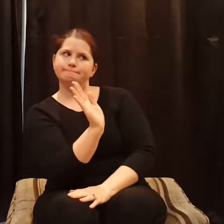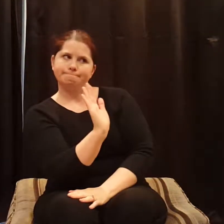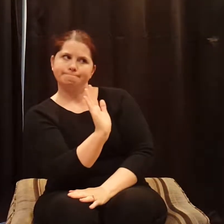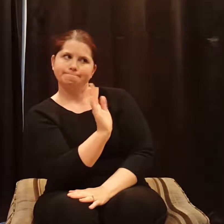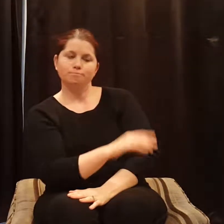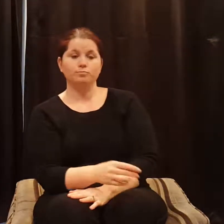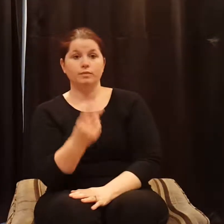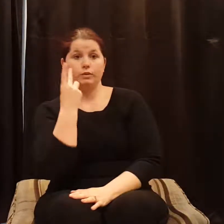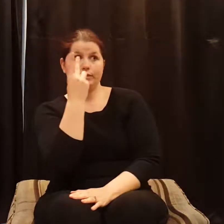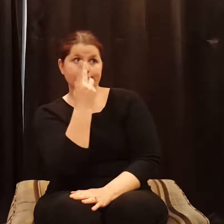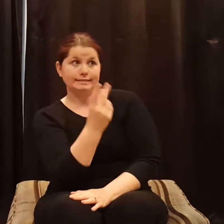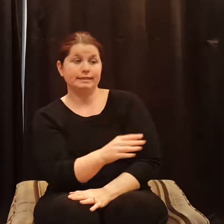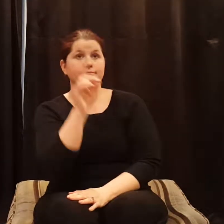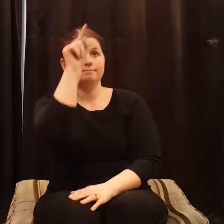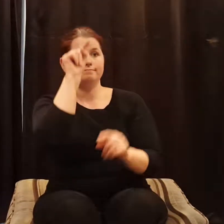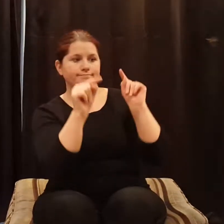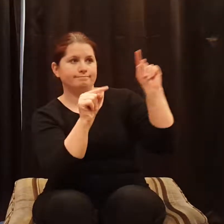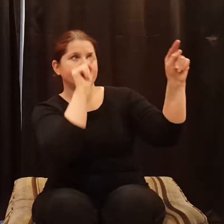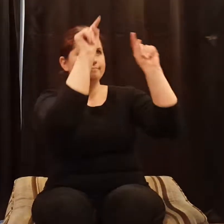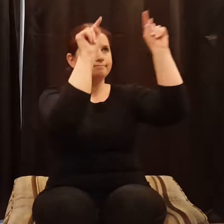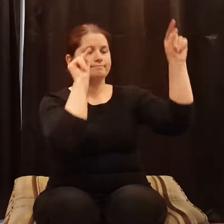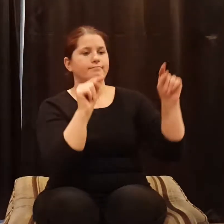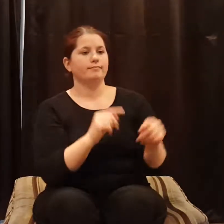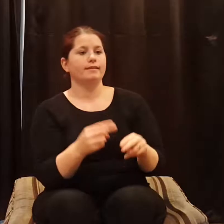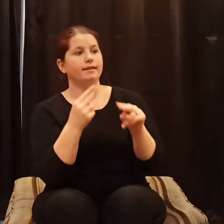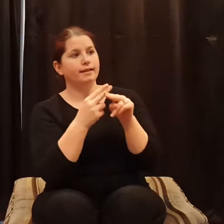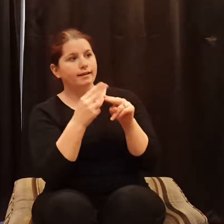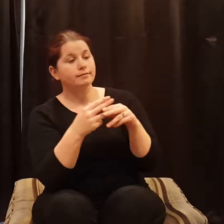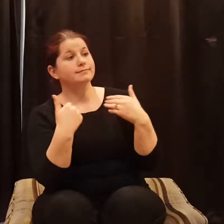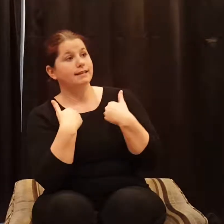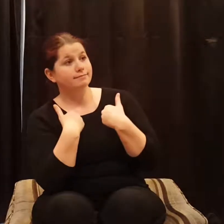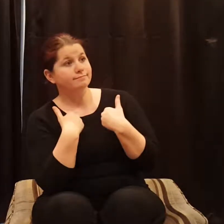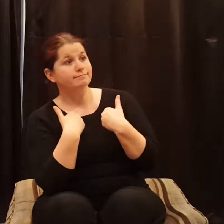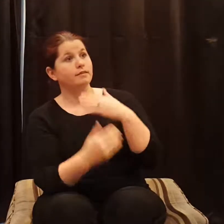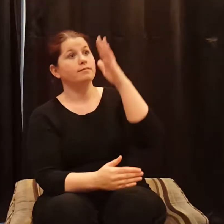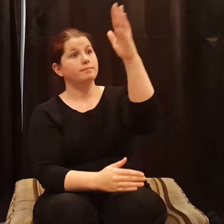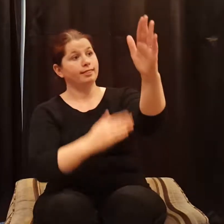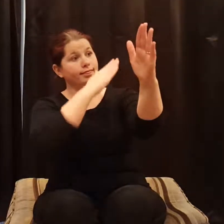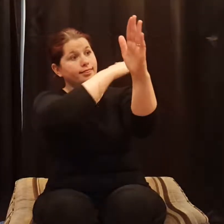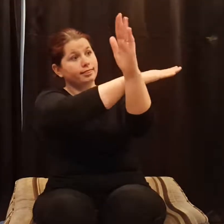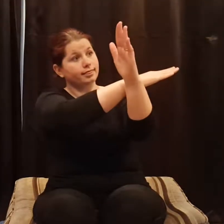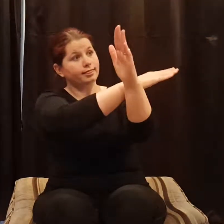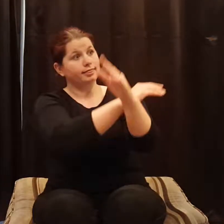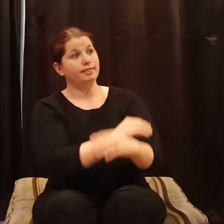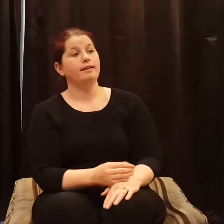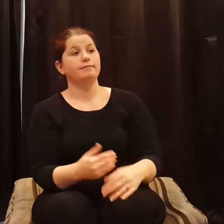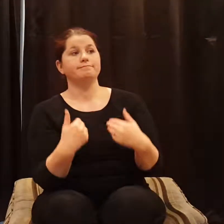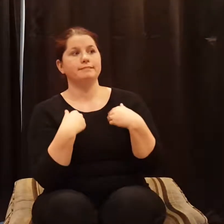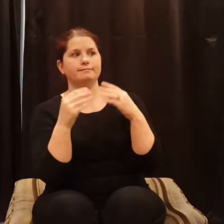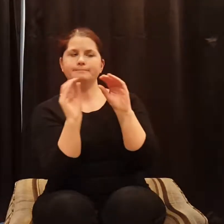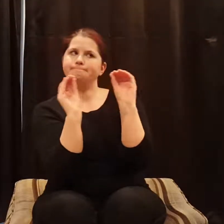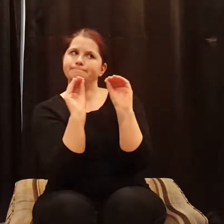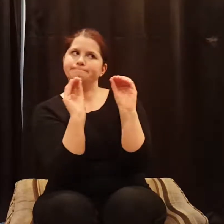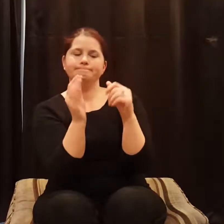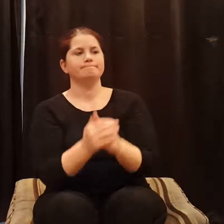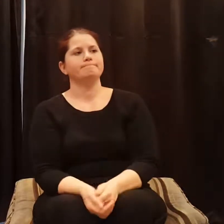19. All of these blocks have names, and the streets are just the unnamed spaces in between the blocks. And you say, okay, then how